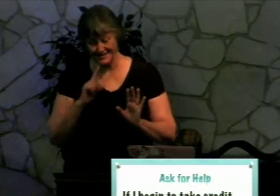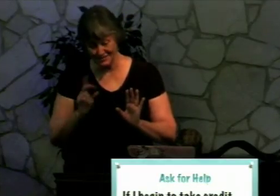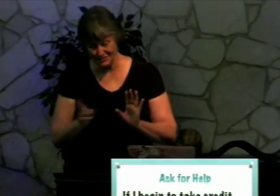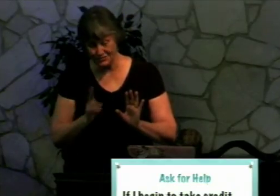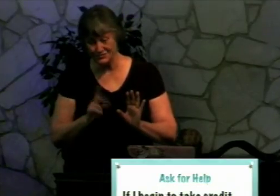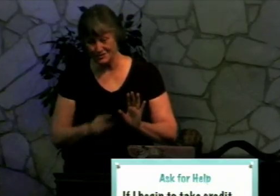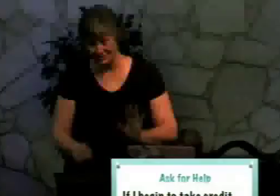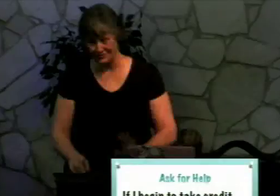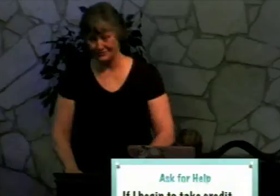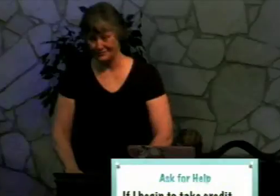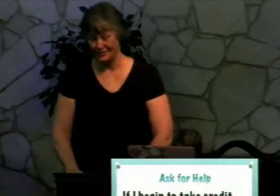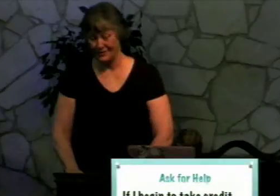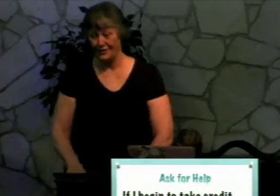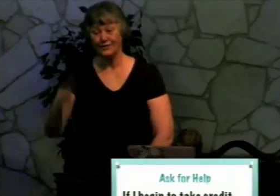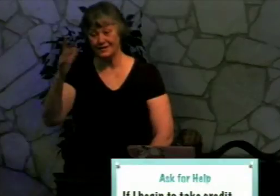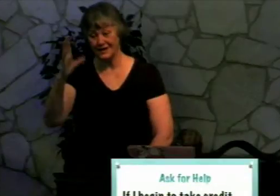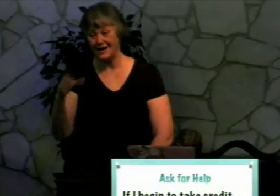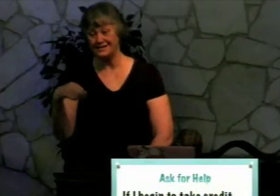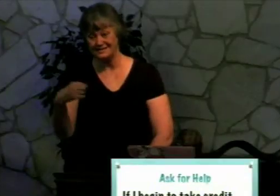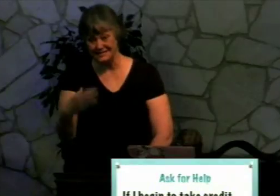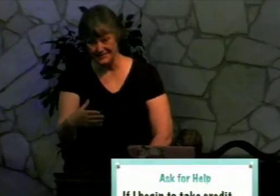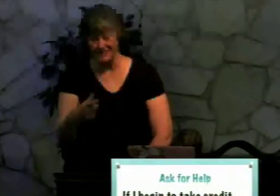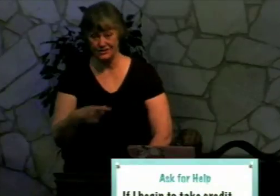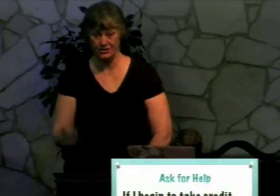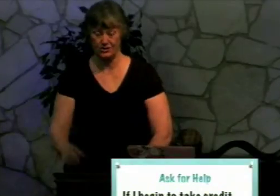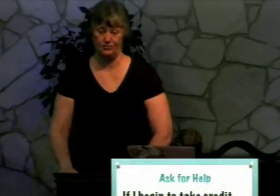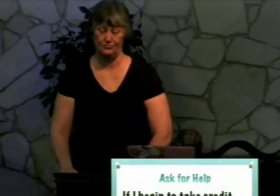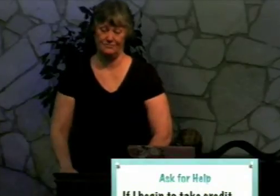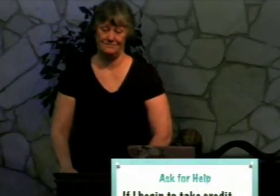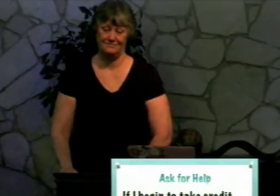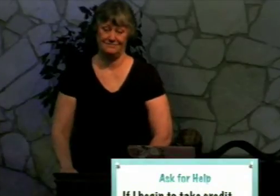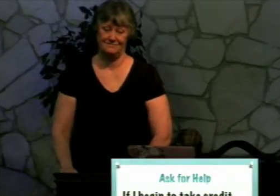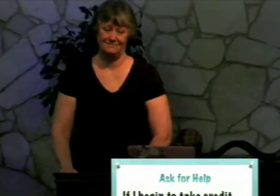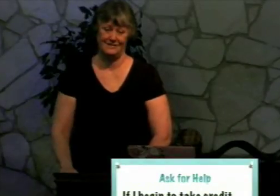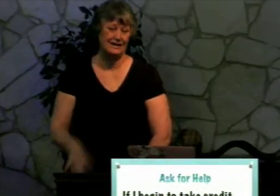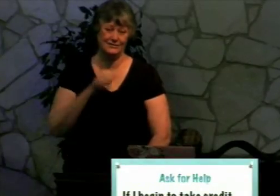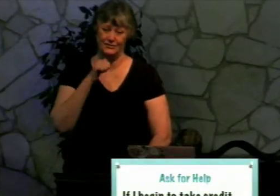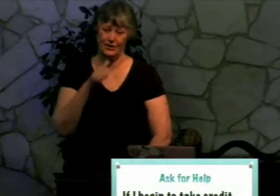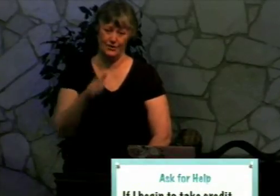is using you, or God is giving to you. Don't